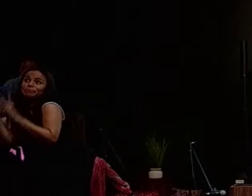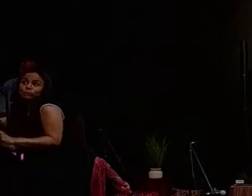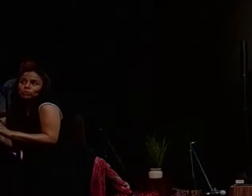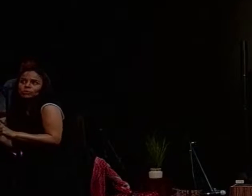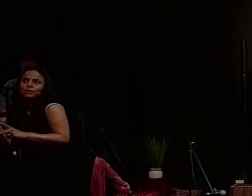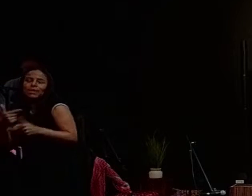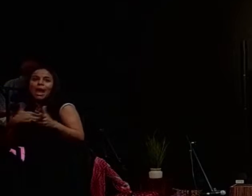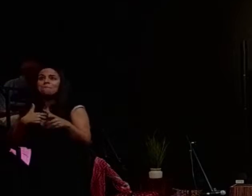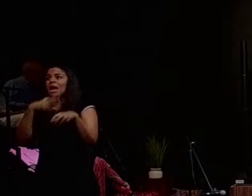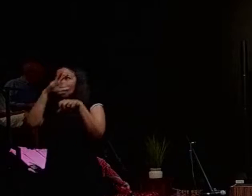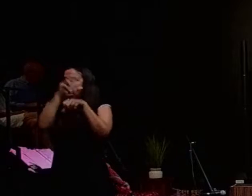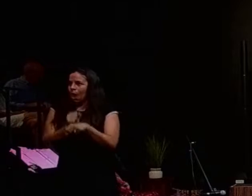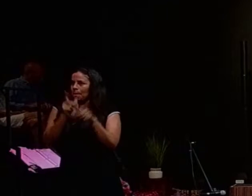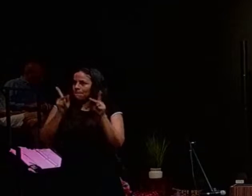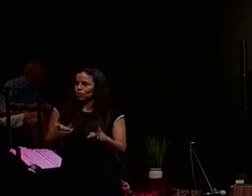I'm a creature of habit.